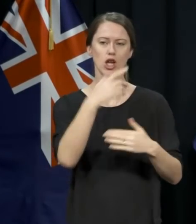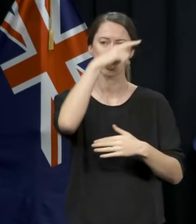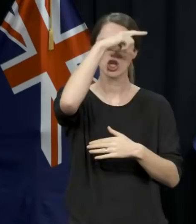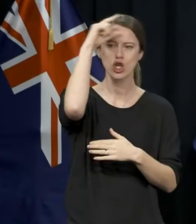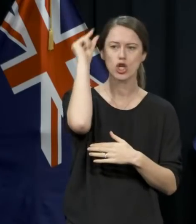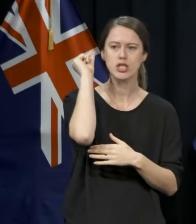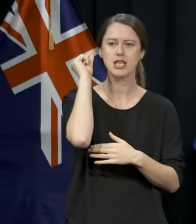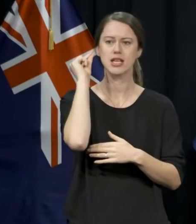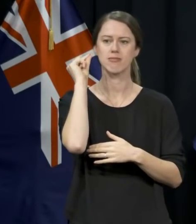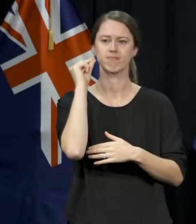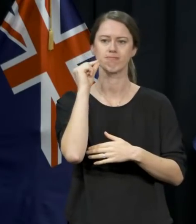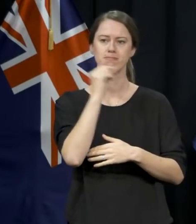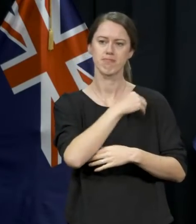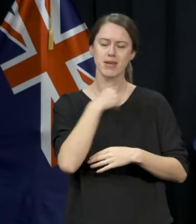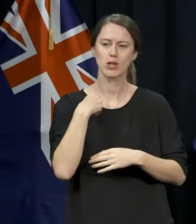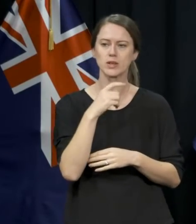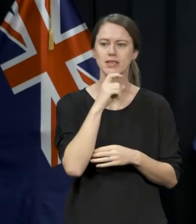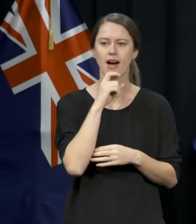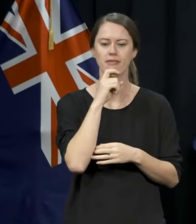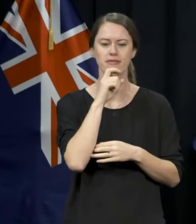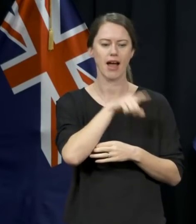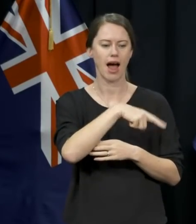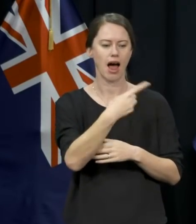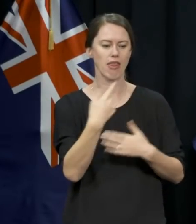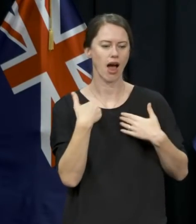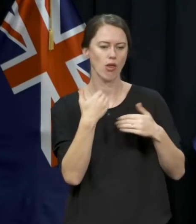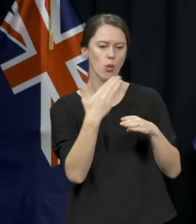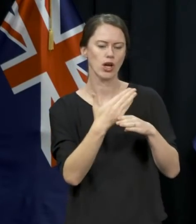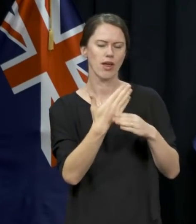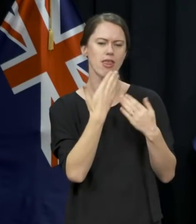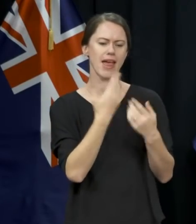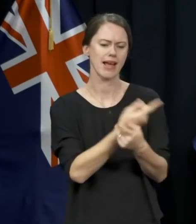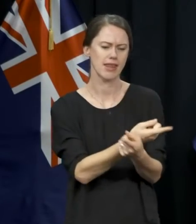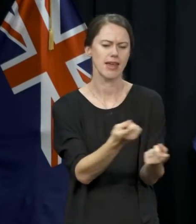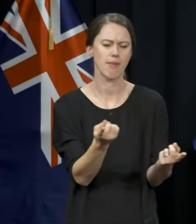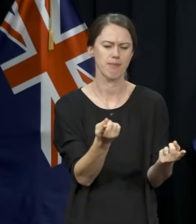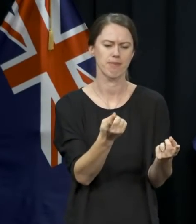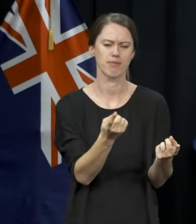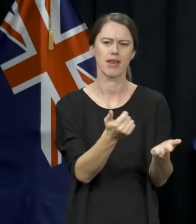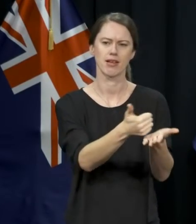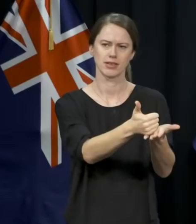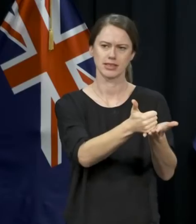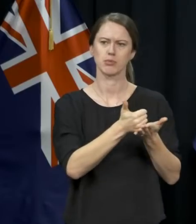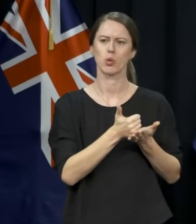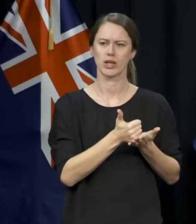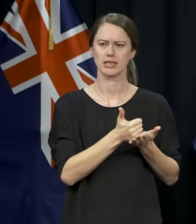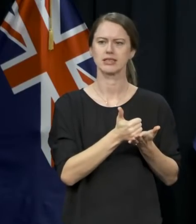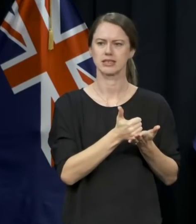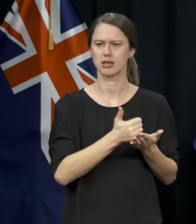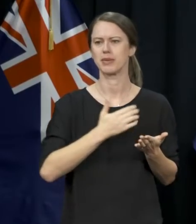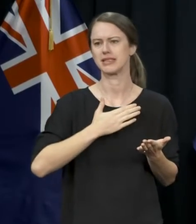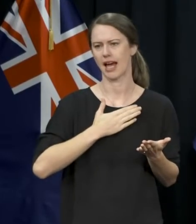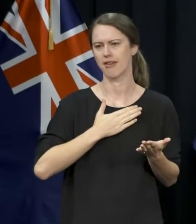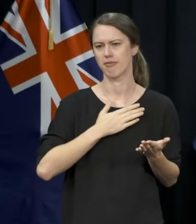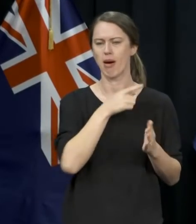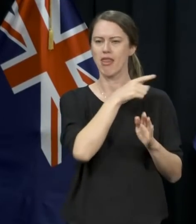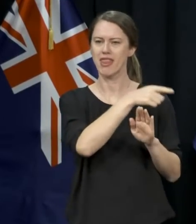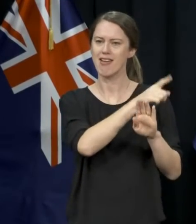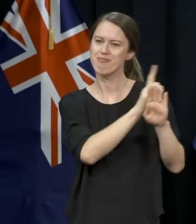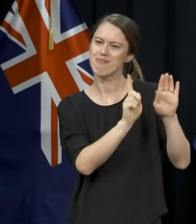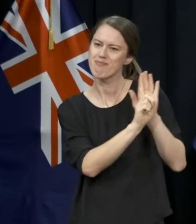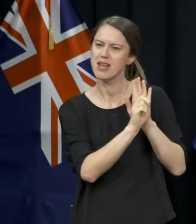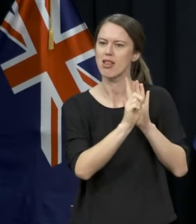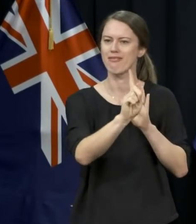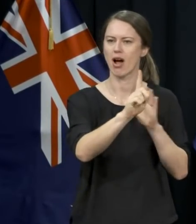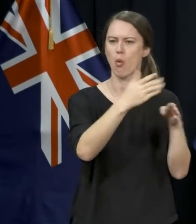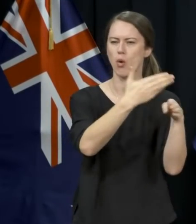nursing and allied health workers who have kept us all safe by putting themselves in front at the front